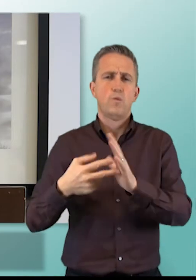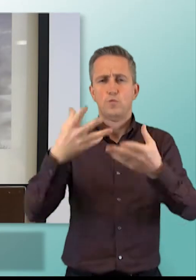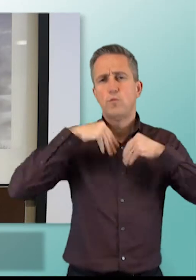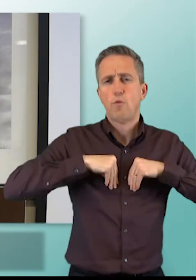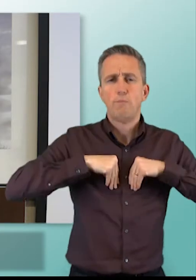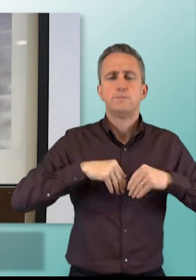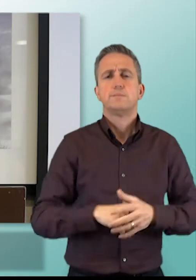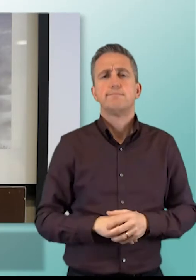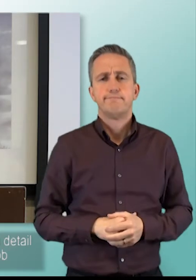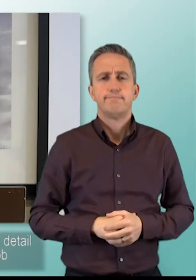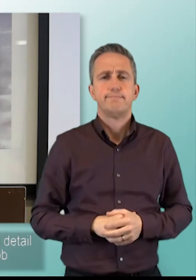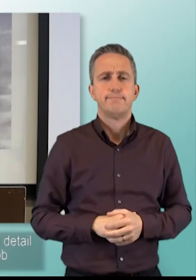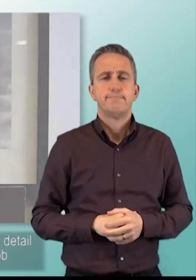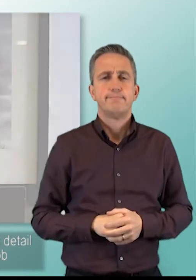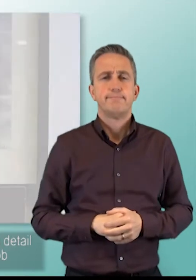right.